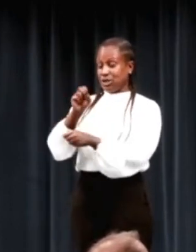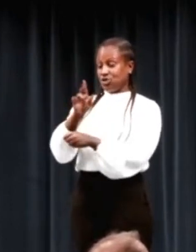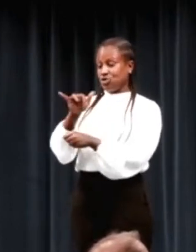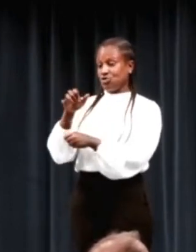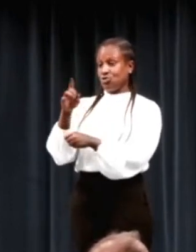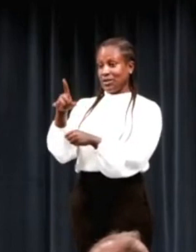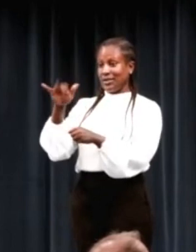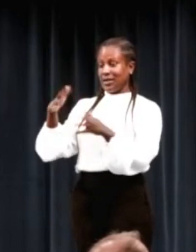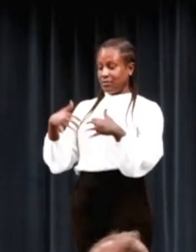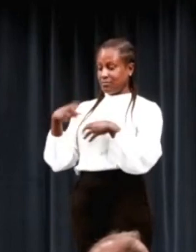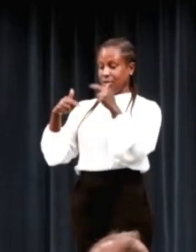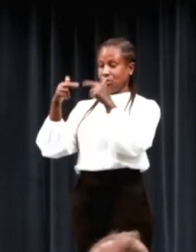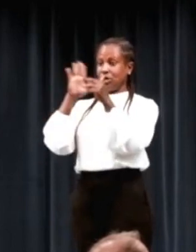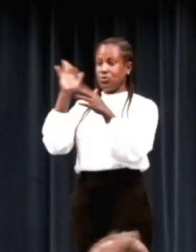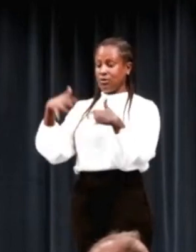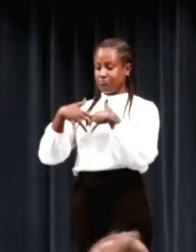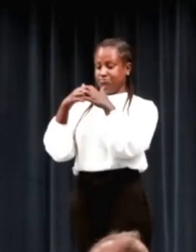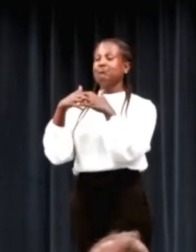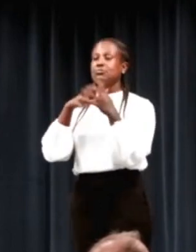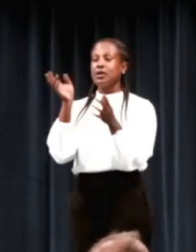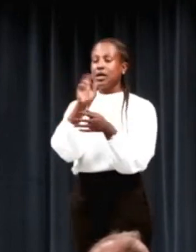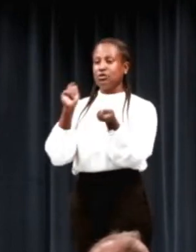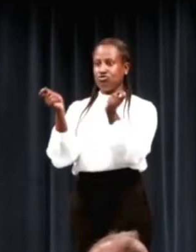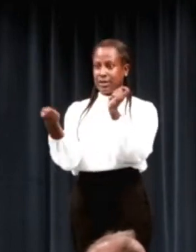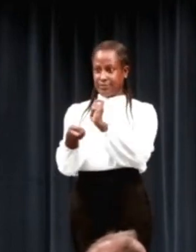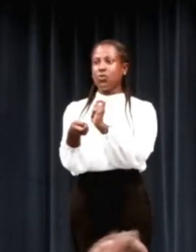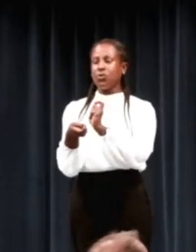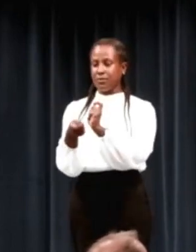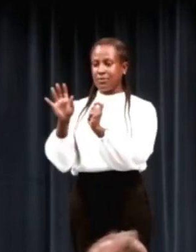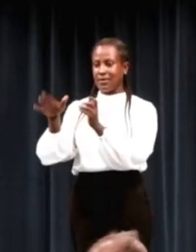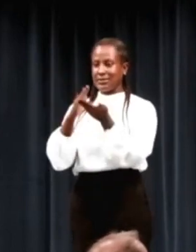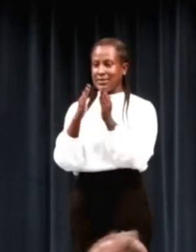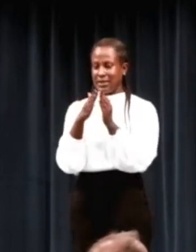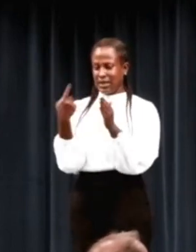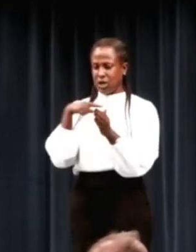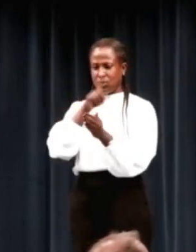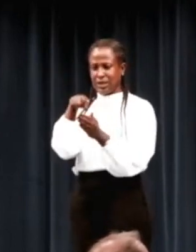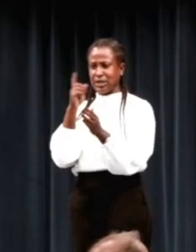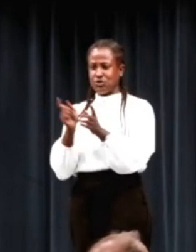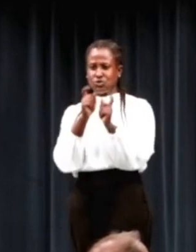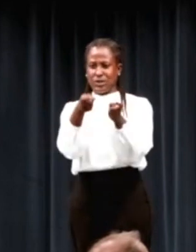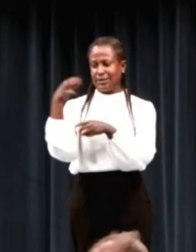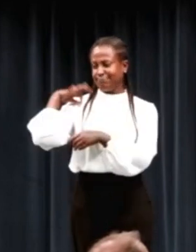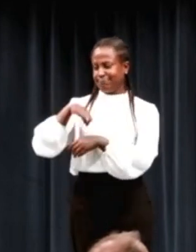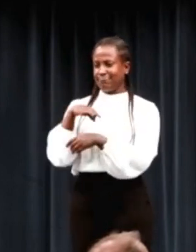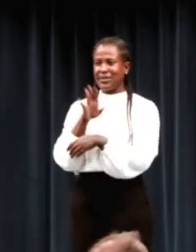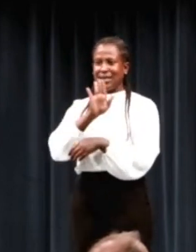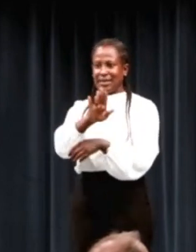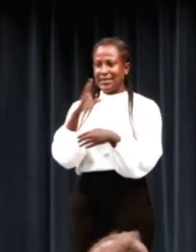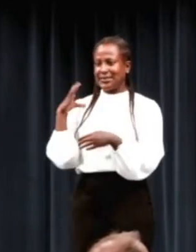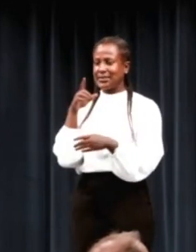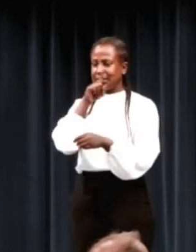give Peter Shapiro credit for his tremendous role in this transformation. His creativity, leadership, and willingness